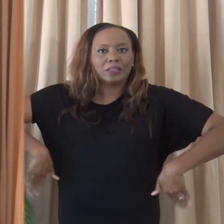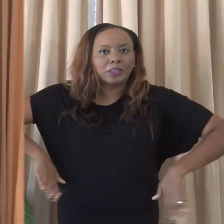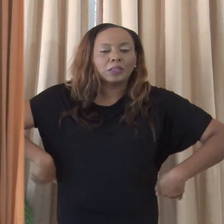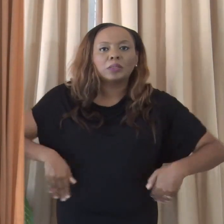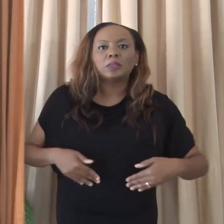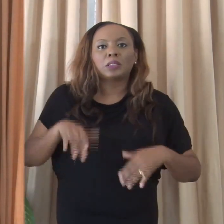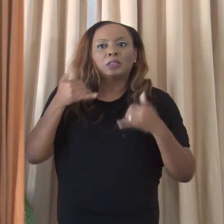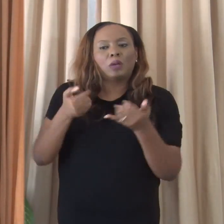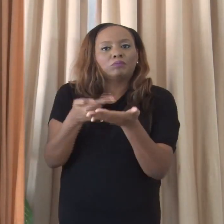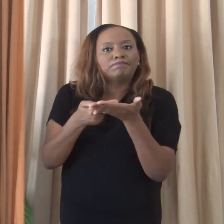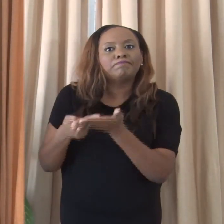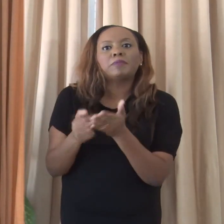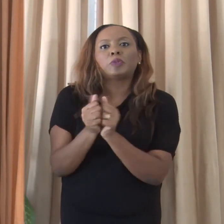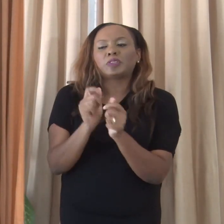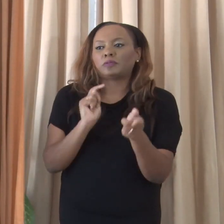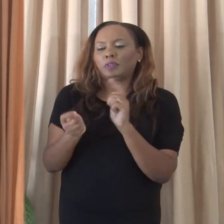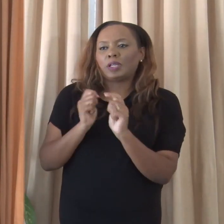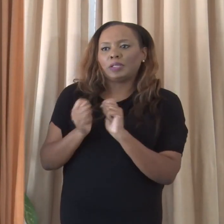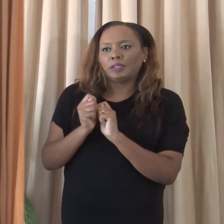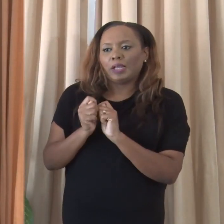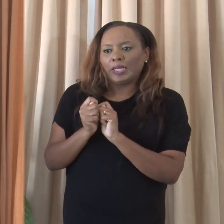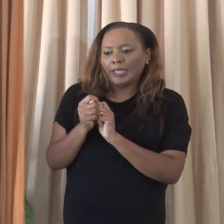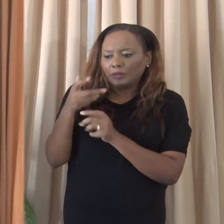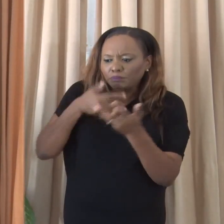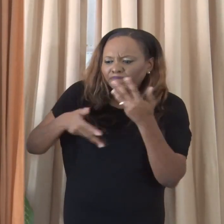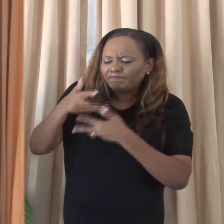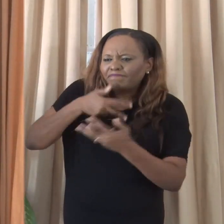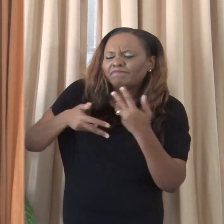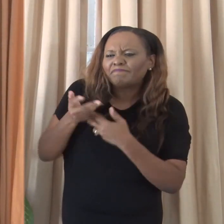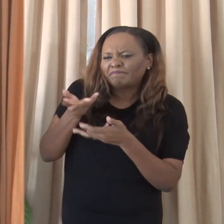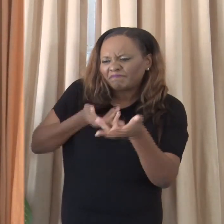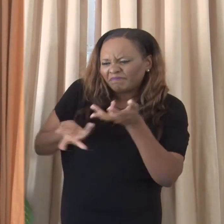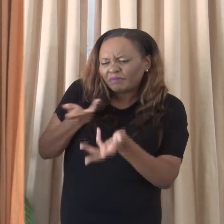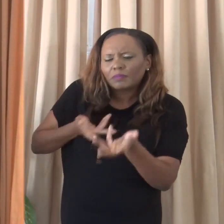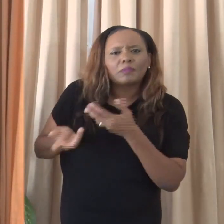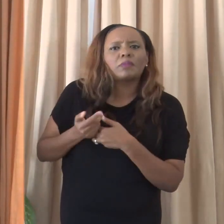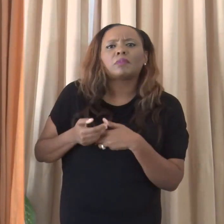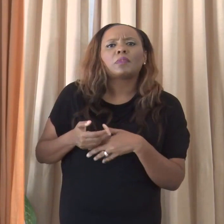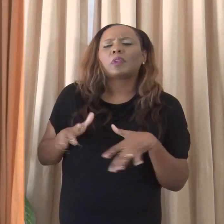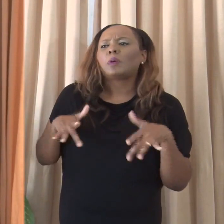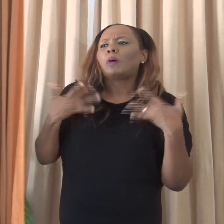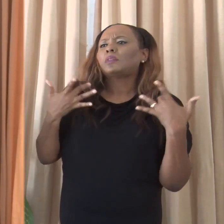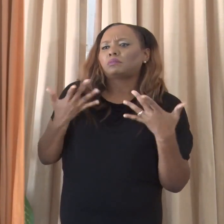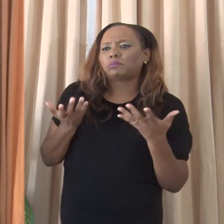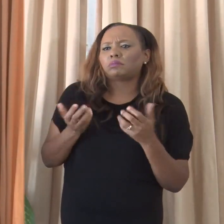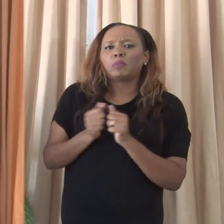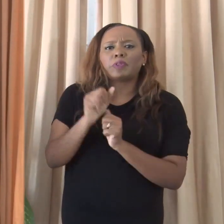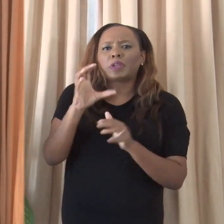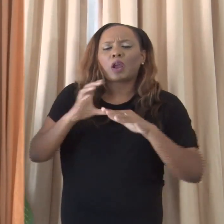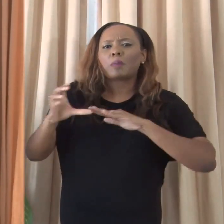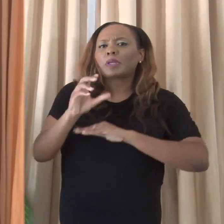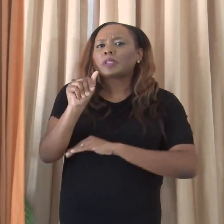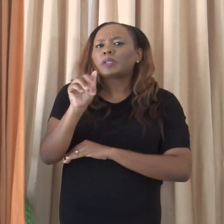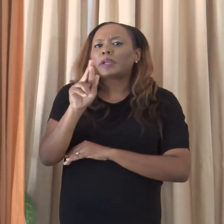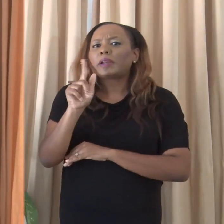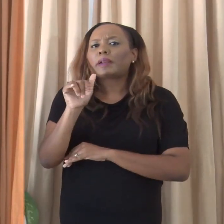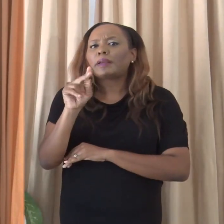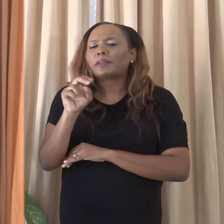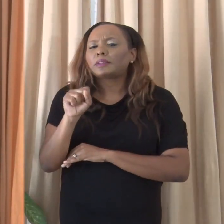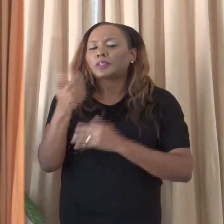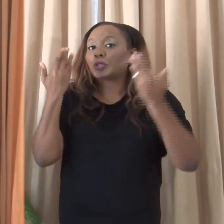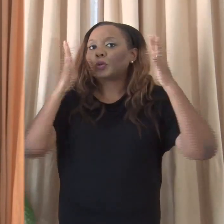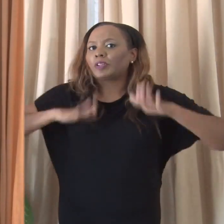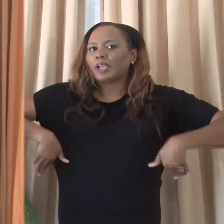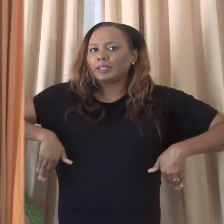with Trinidad to see exactly what the implications for that are. Let me say to you